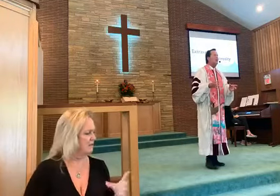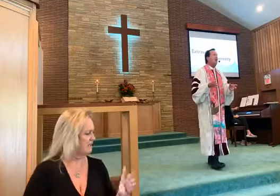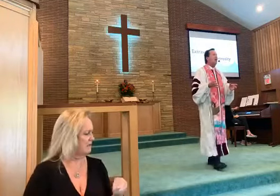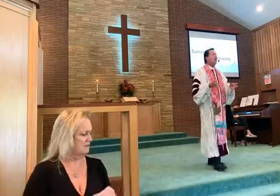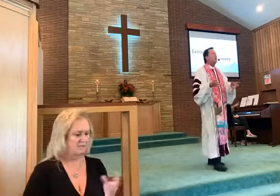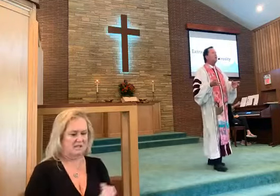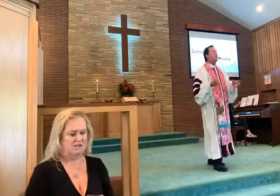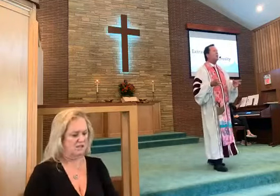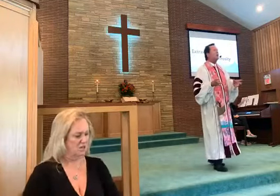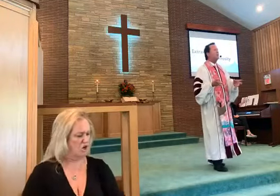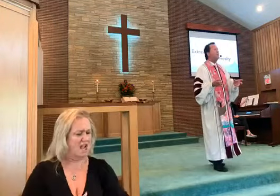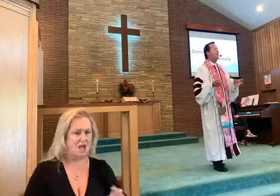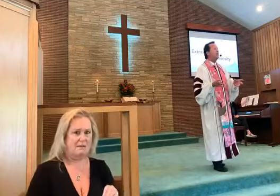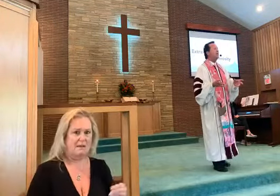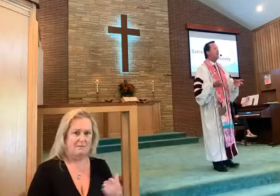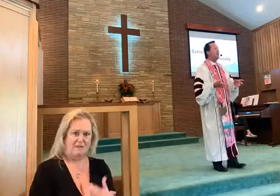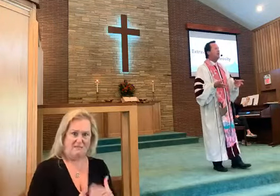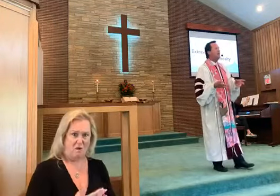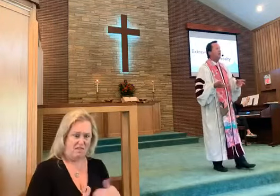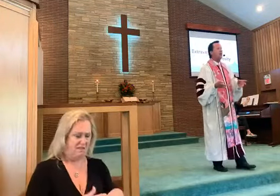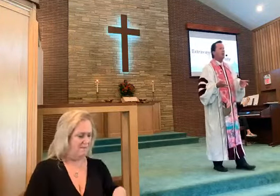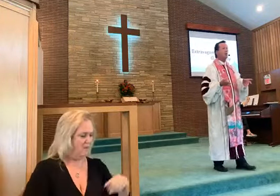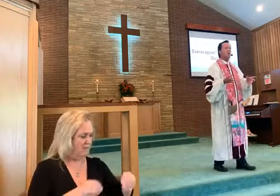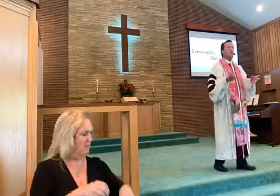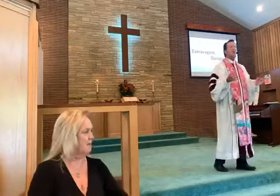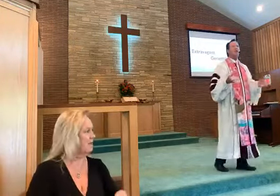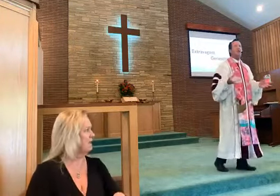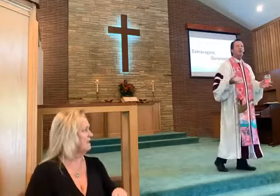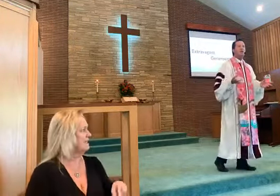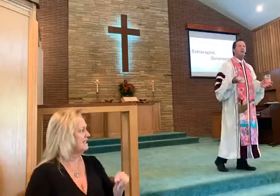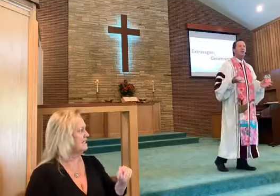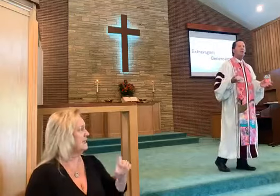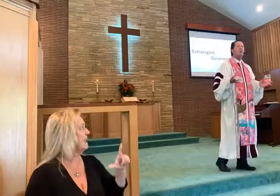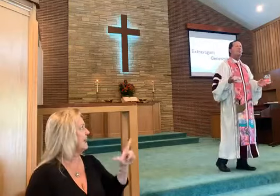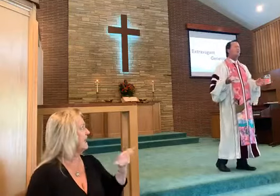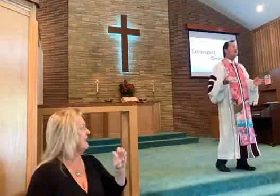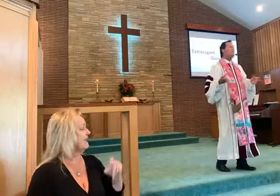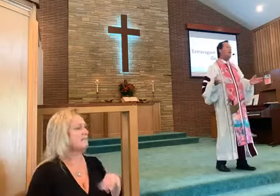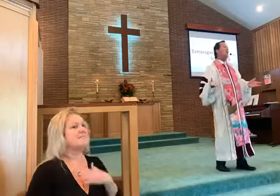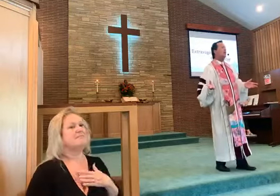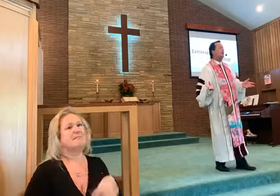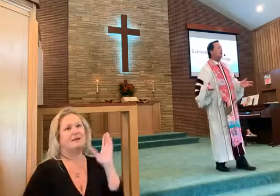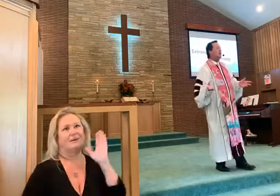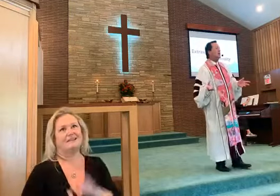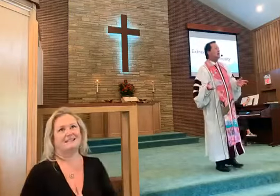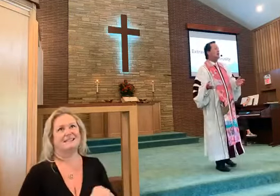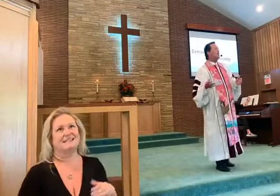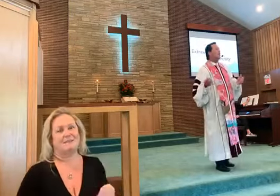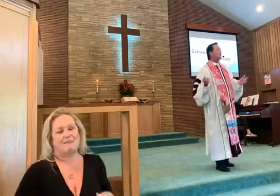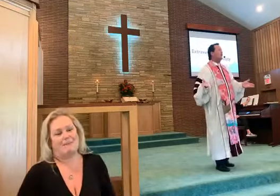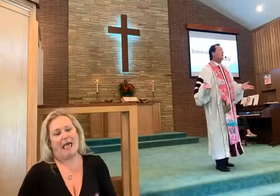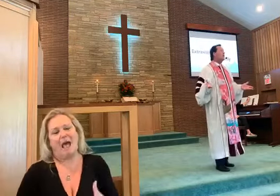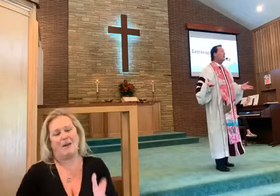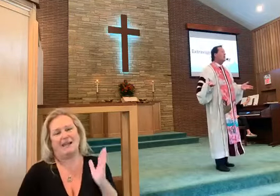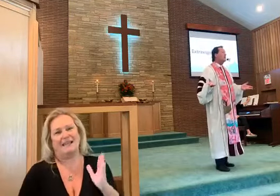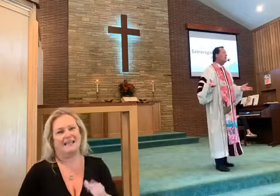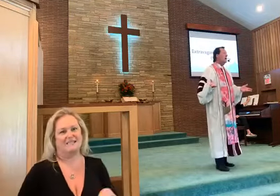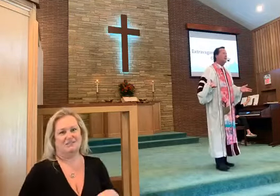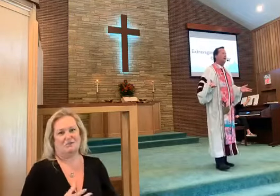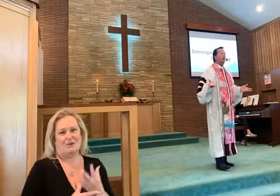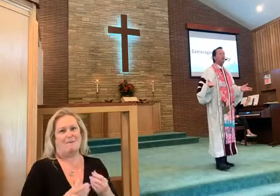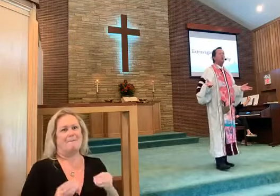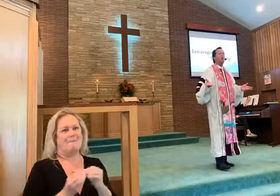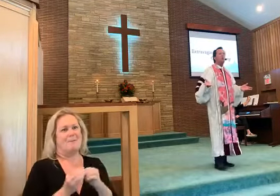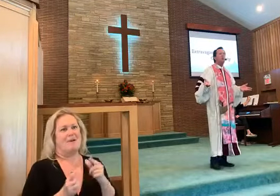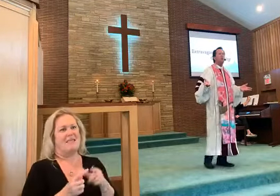the ground before they put the plants there. I thought the word was tilling. My wife said it's plowing. She's grown far more things than I